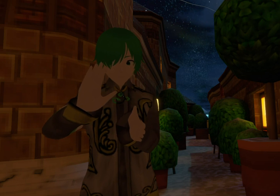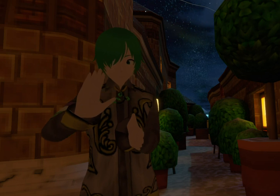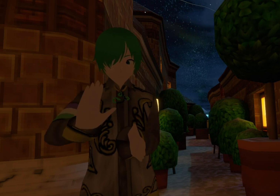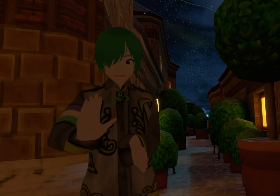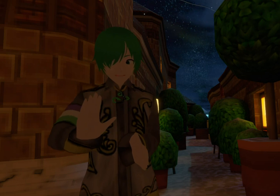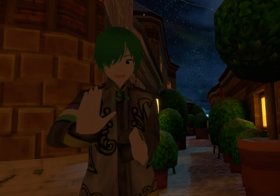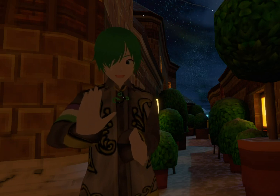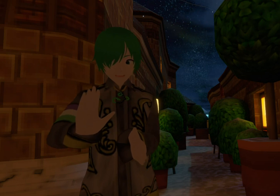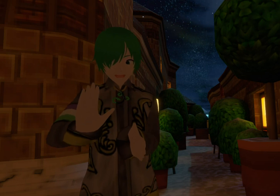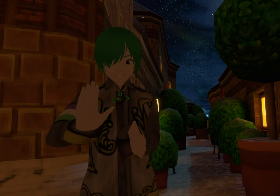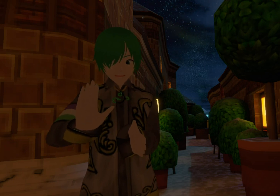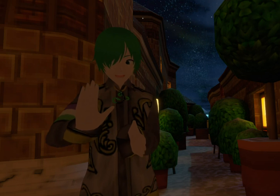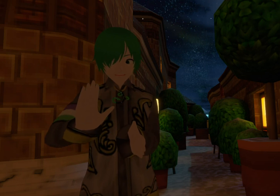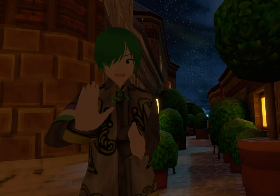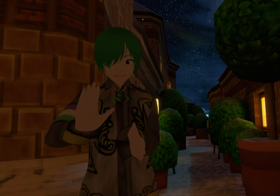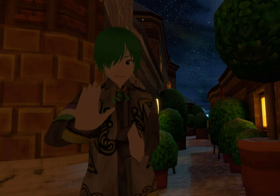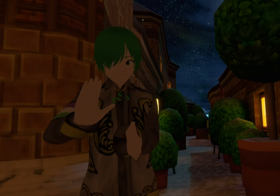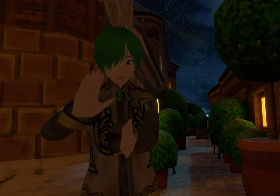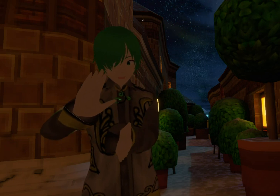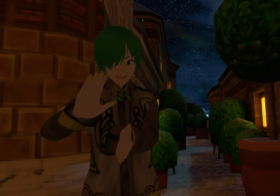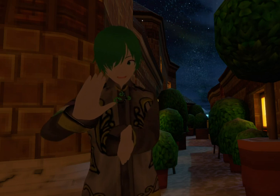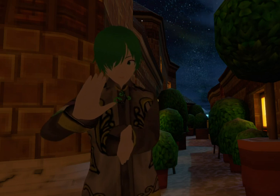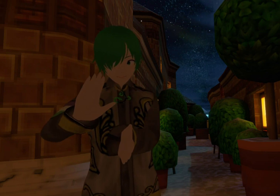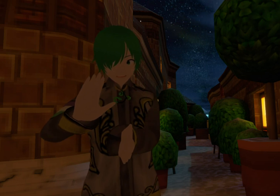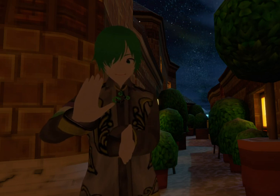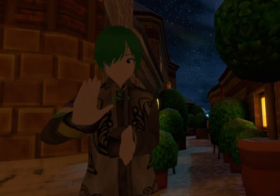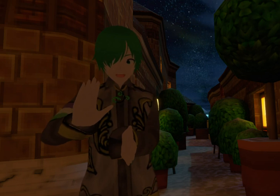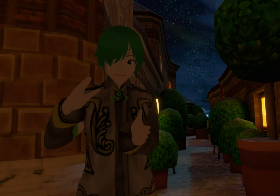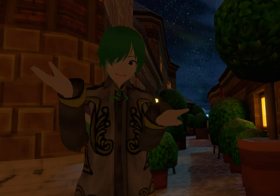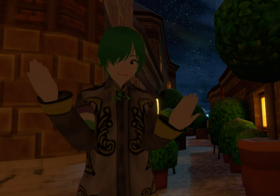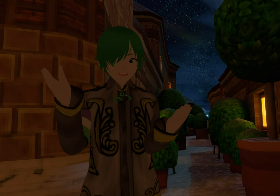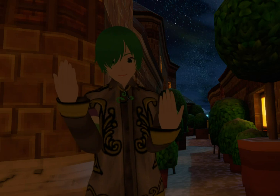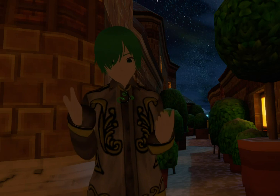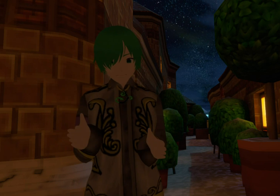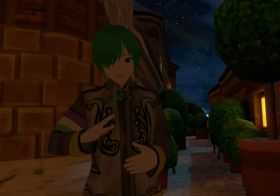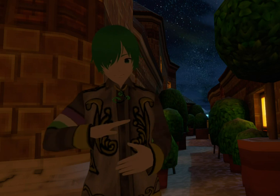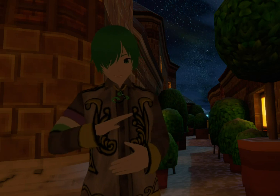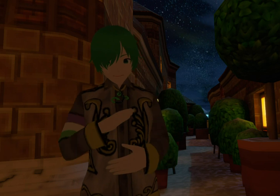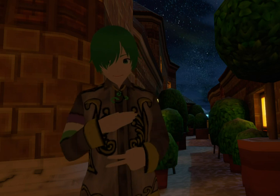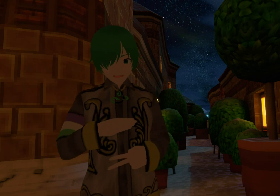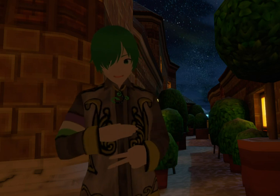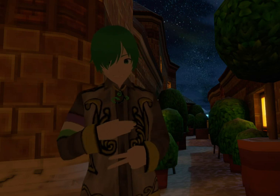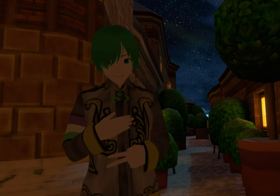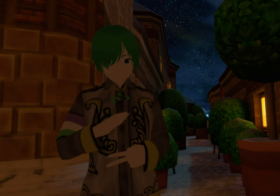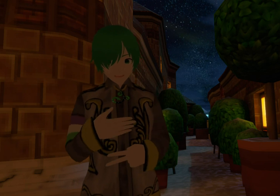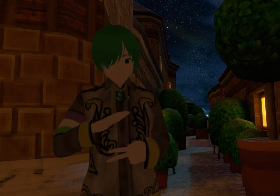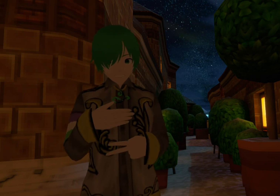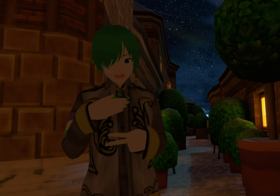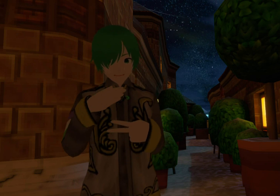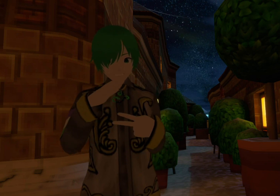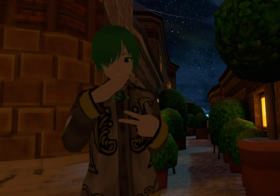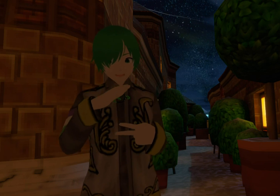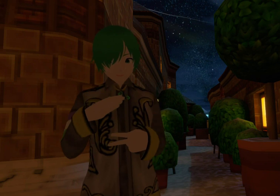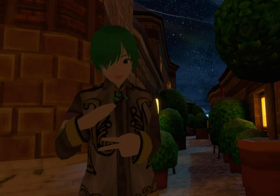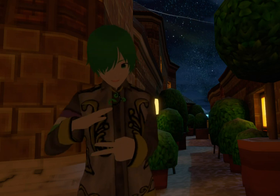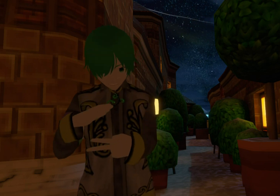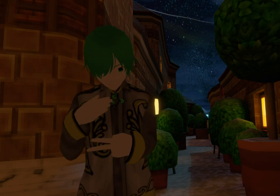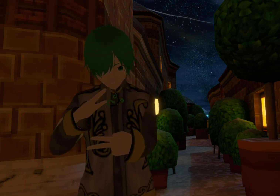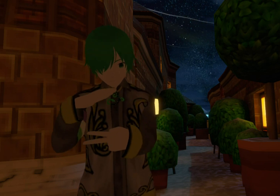my controllers are touching right now, but obviously my character's hands aren't touching, so it's one of those limitation things where certain signs in certain ways...